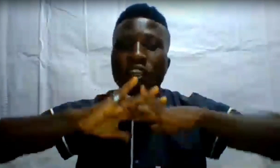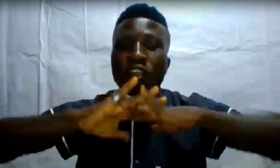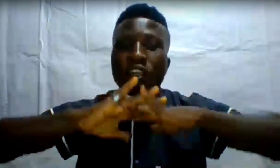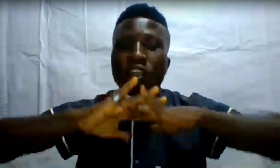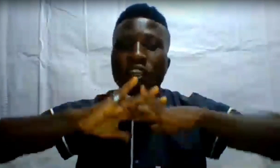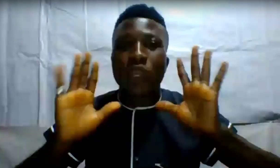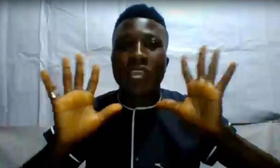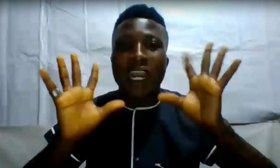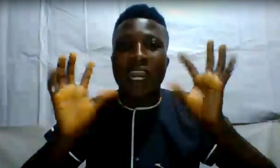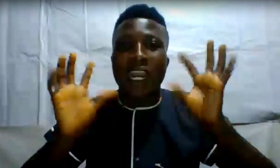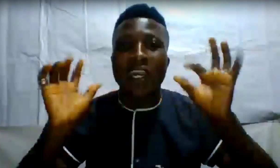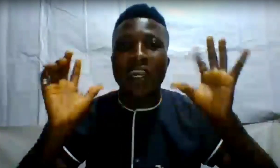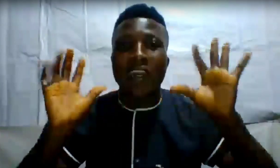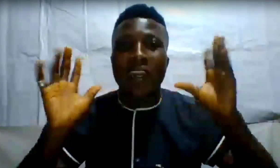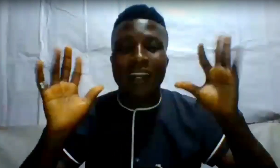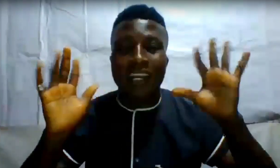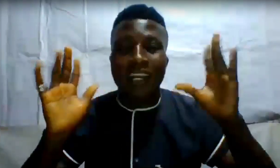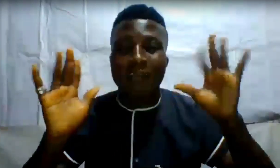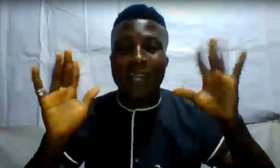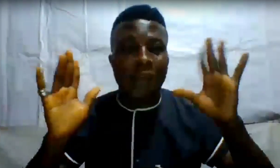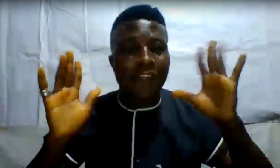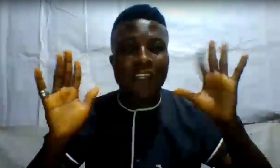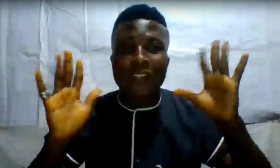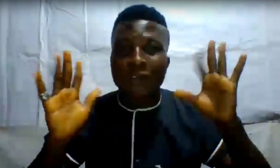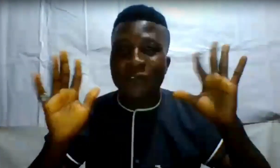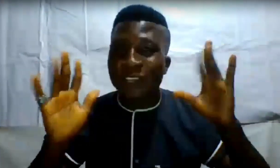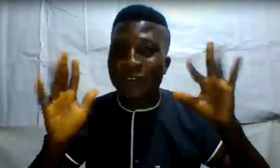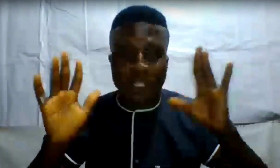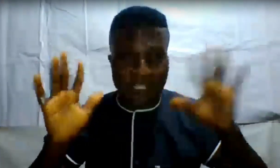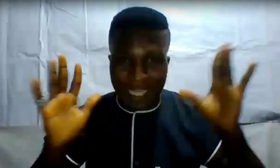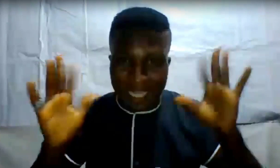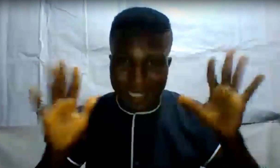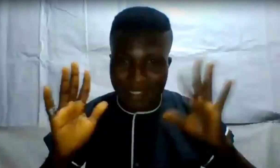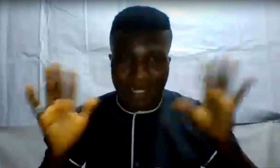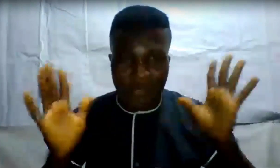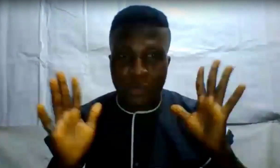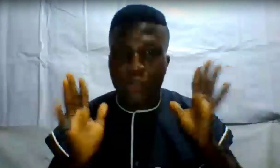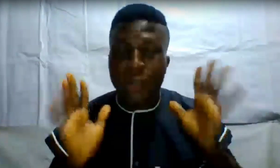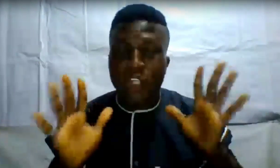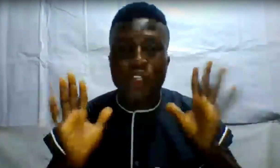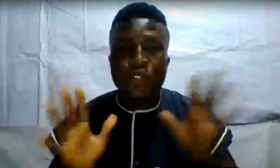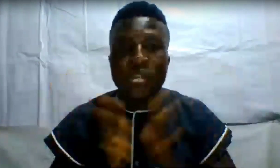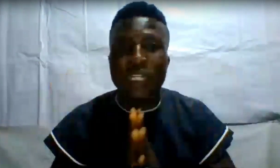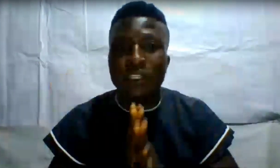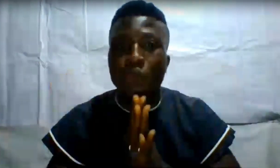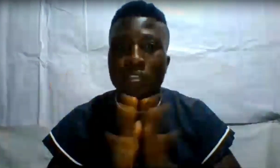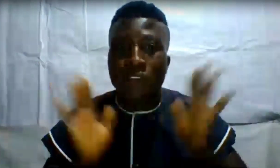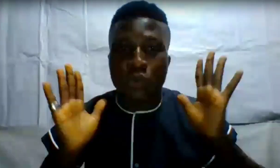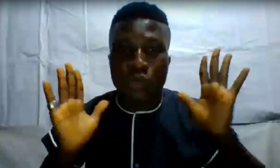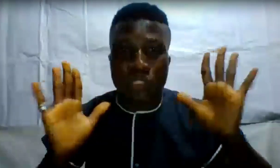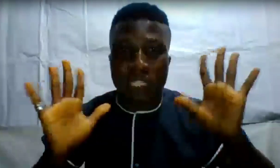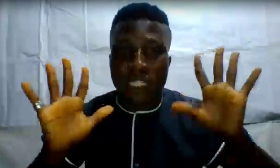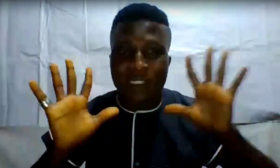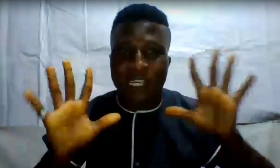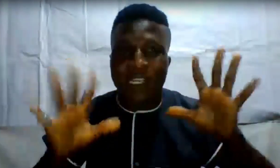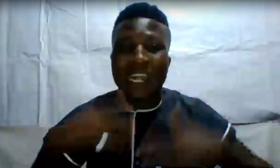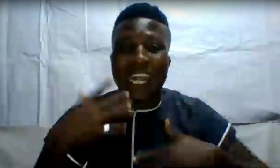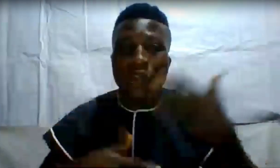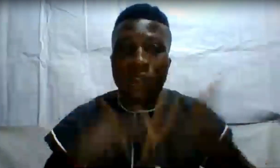so our fingers are free for the signing and all. So make sure you do that whenever you want to start signing. Along the